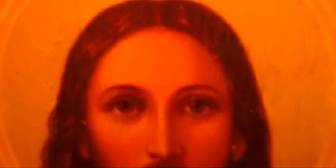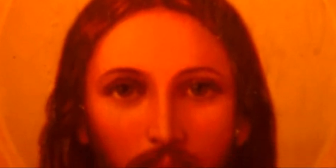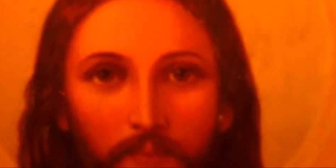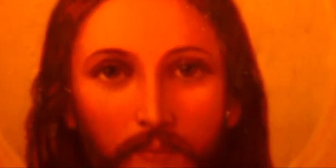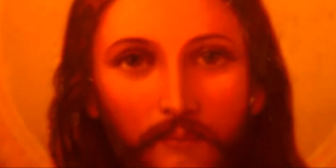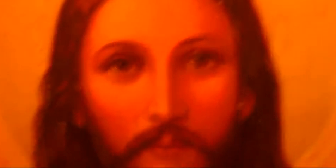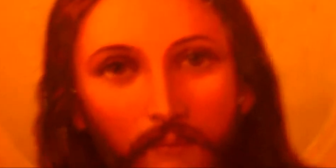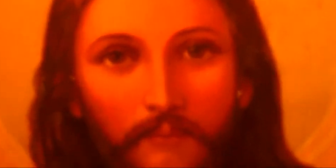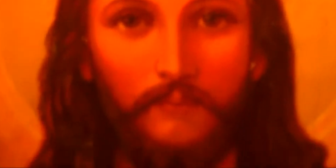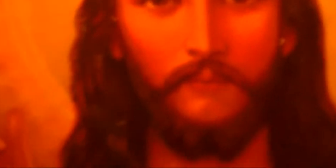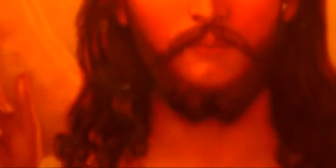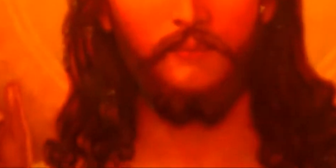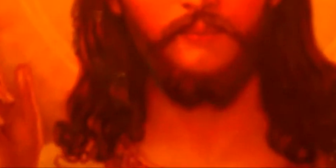but rules.